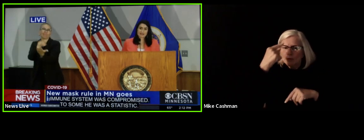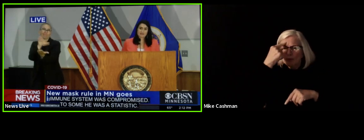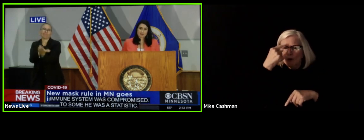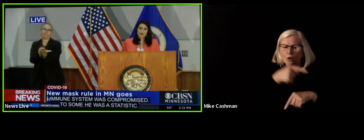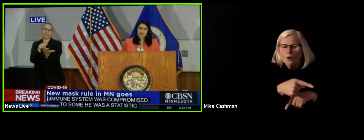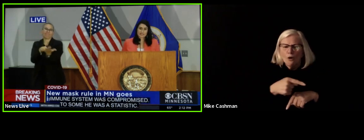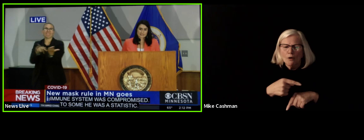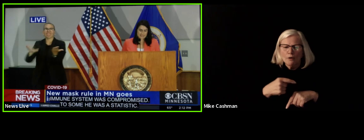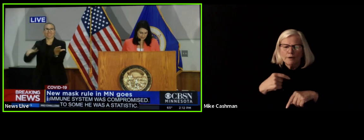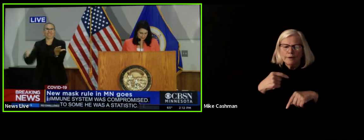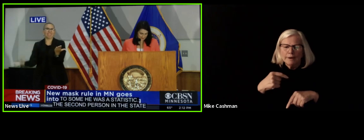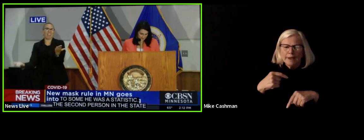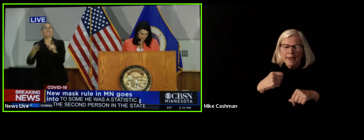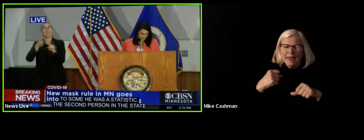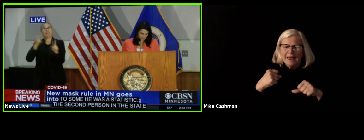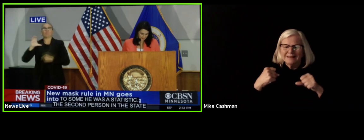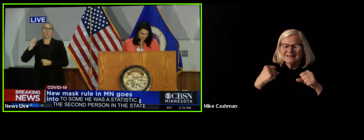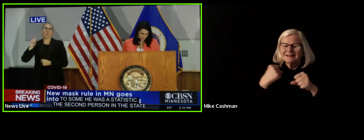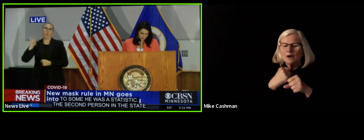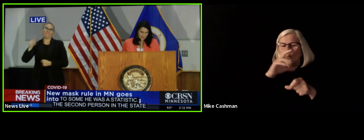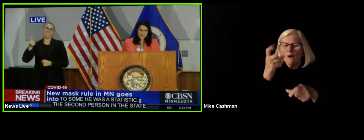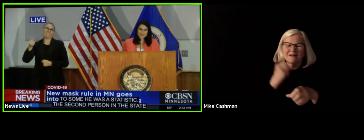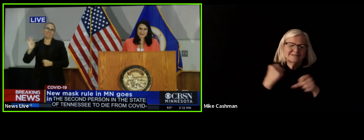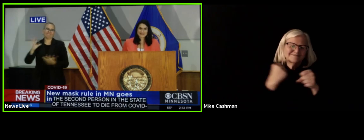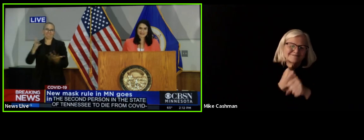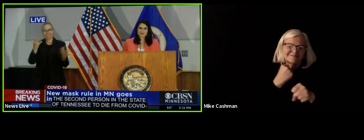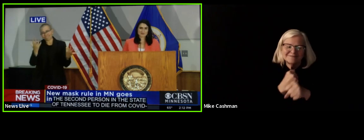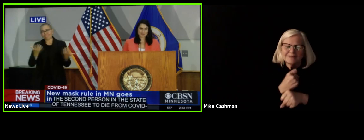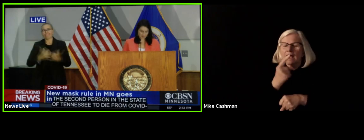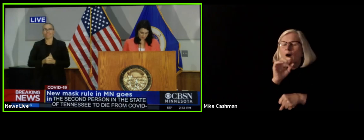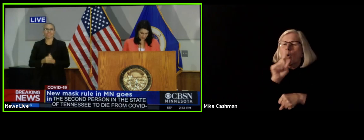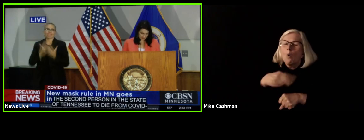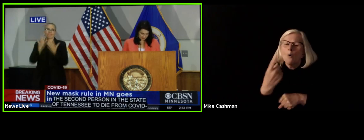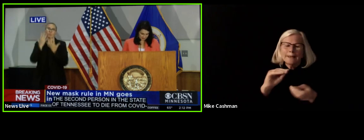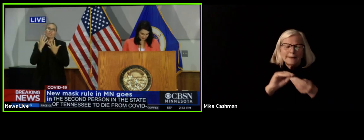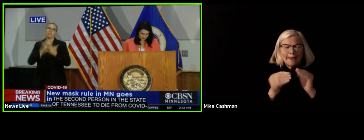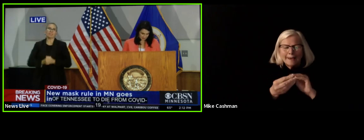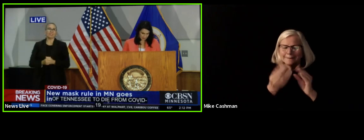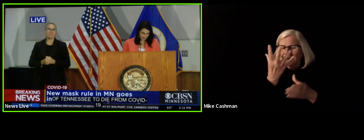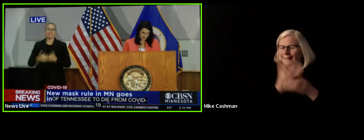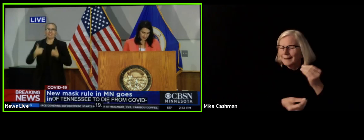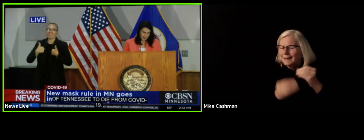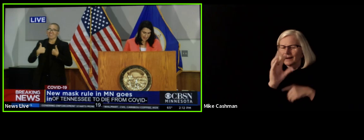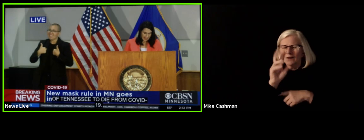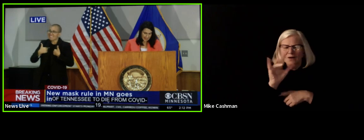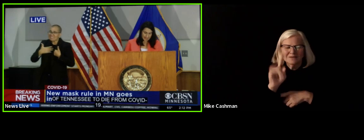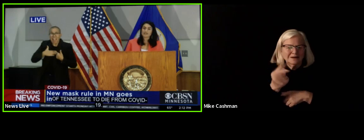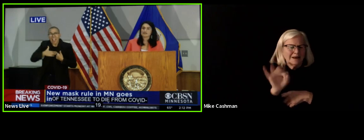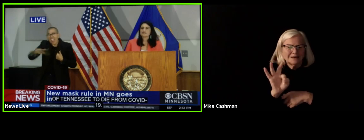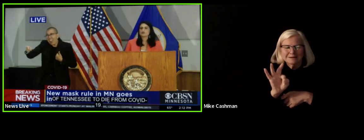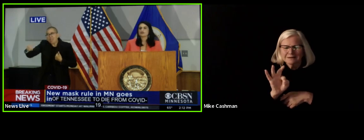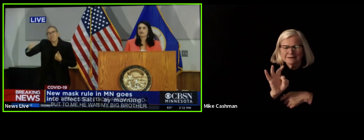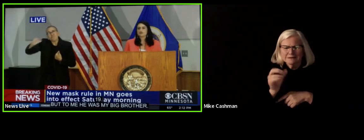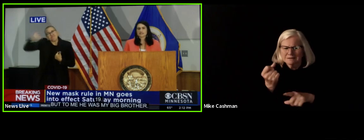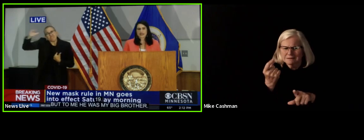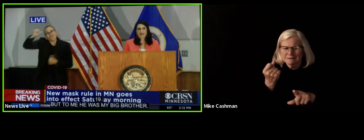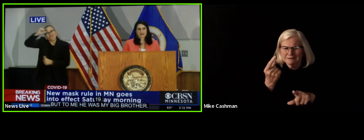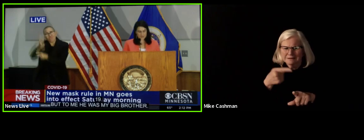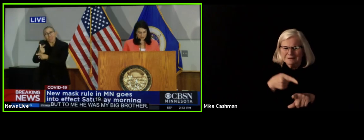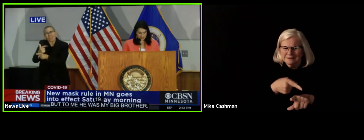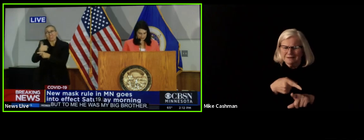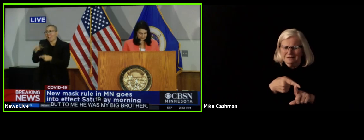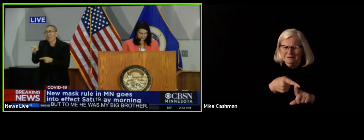die from COVID-19. But to me, he was my big brother. And I share this with you